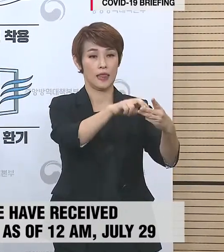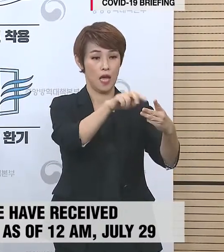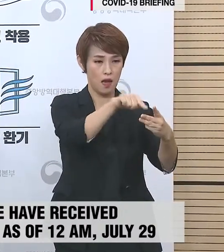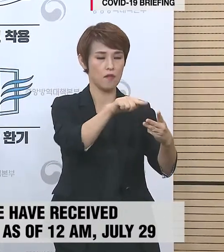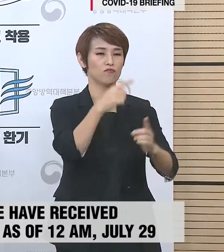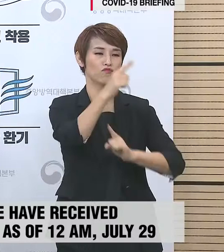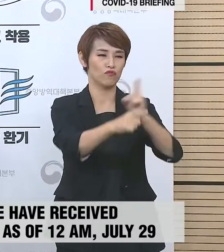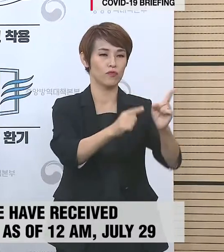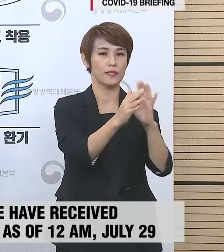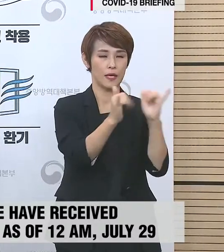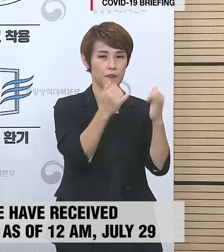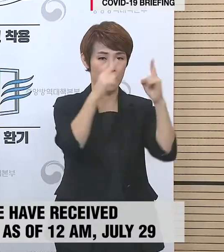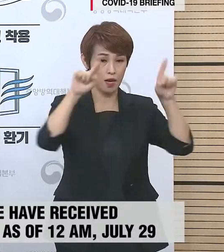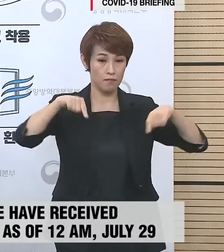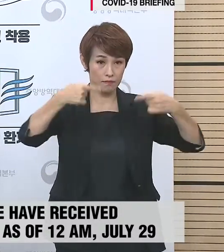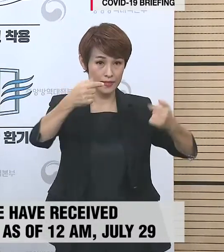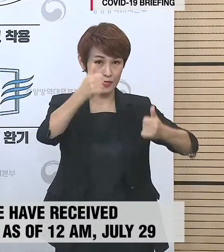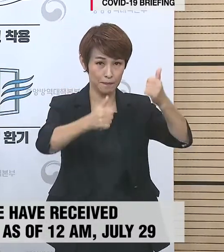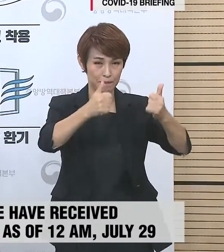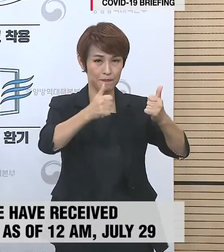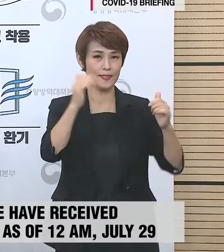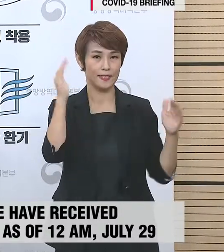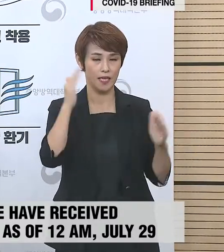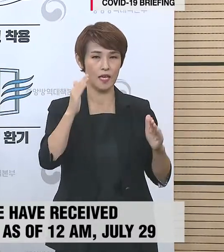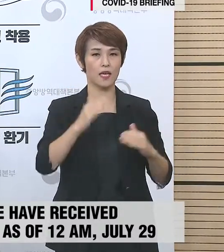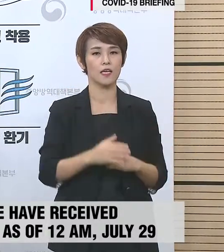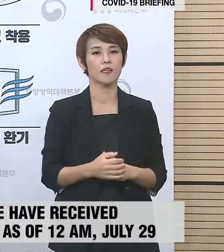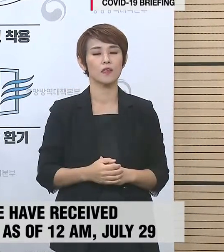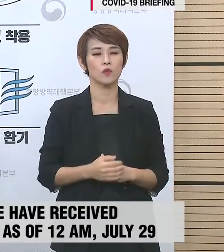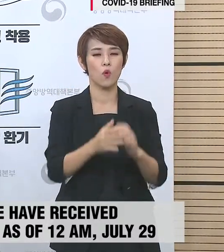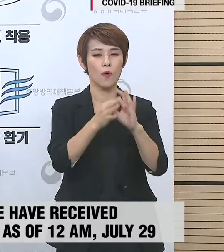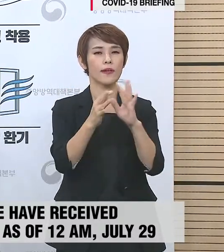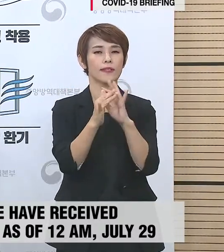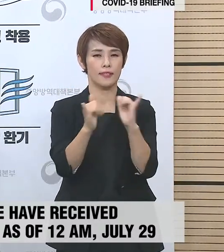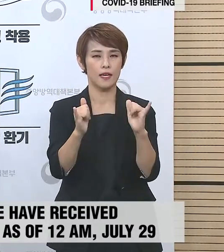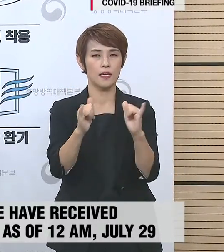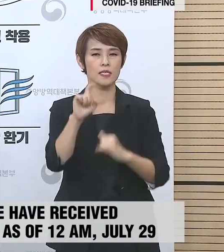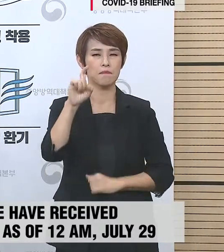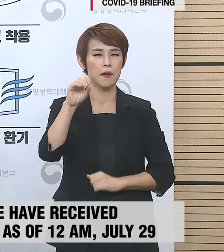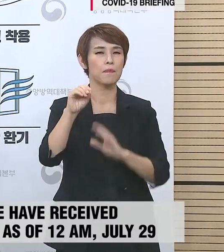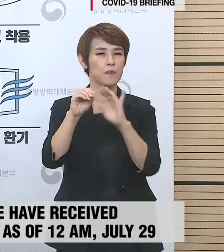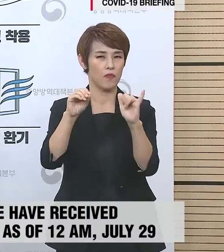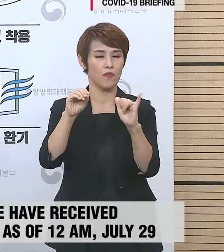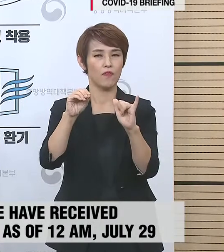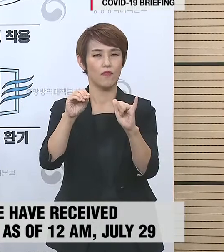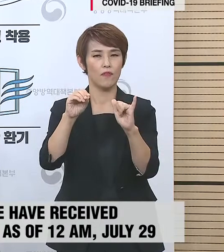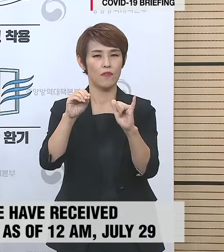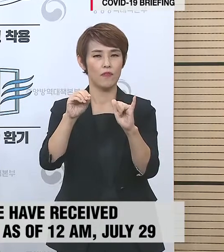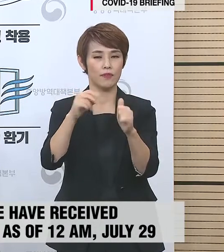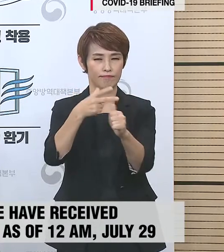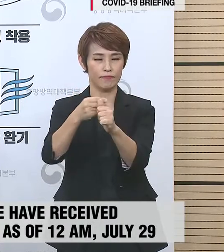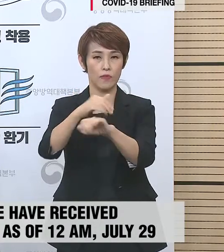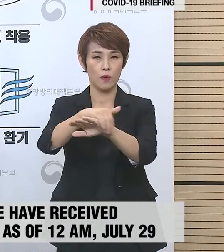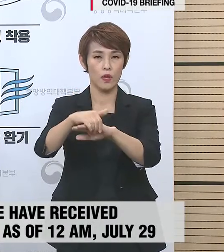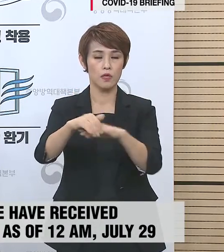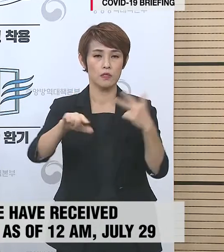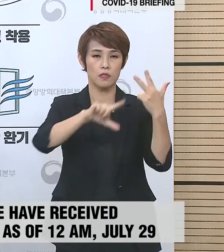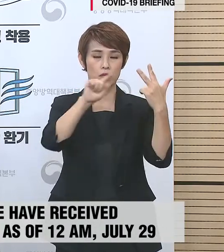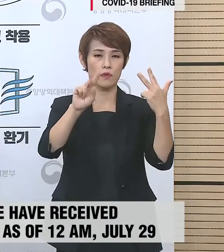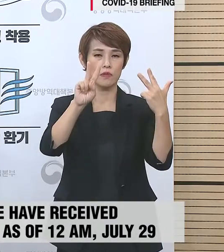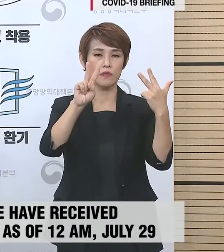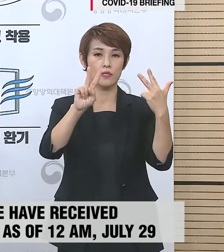have been those who will be taking the test, the college entrance exam, and also some people who